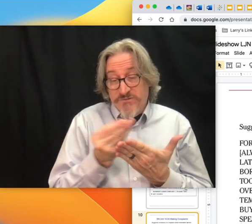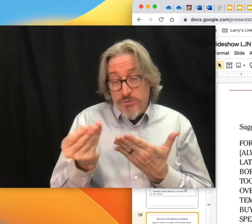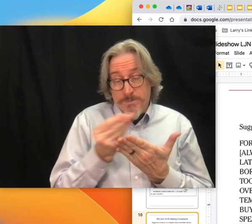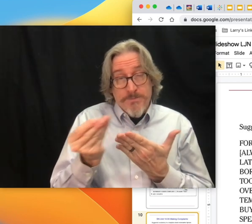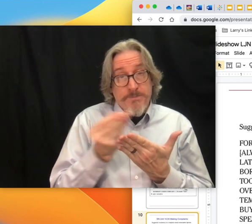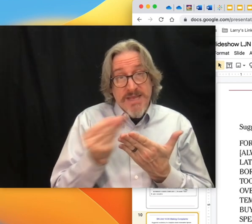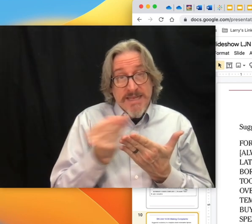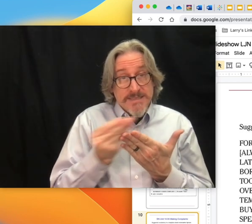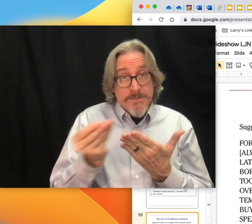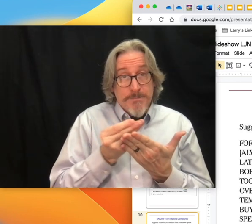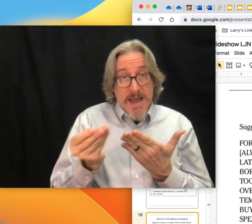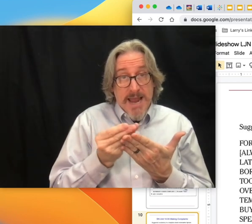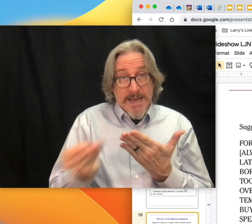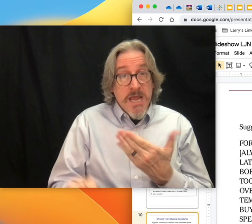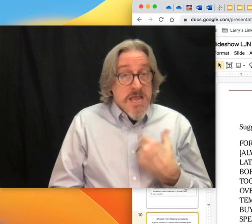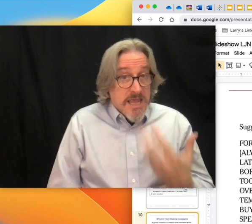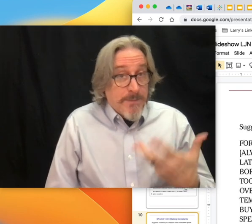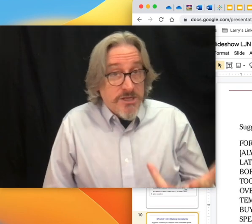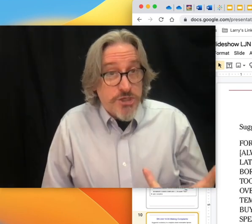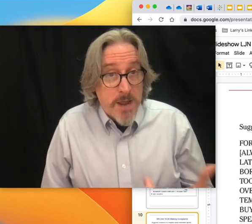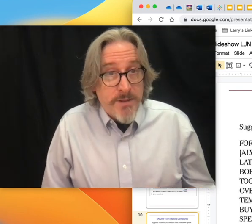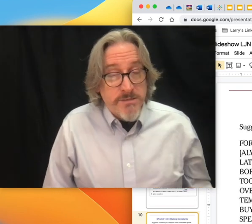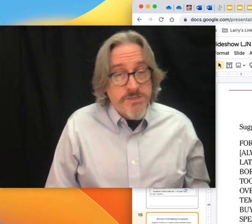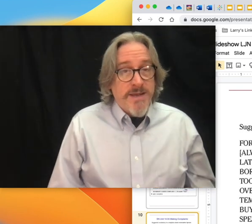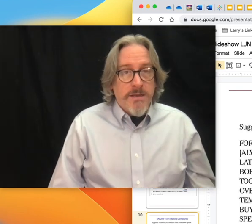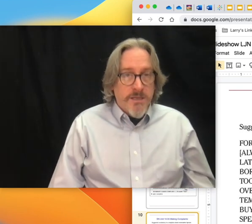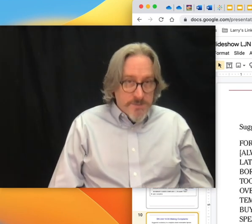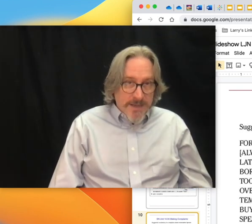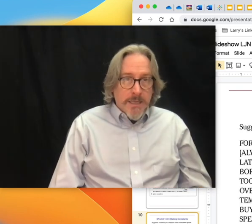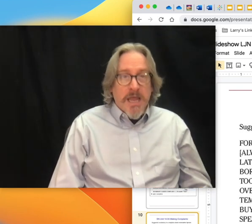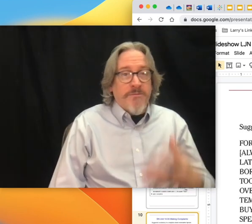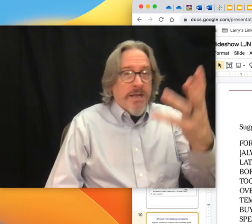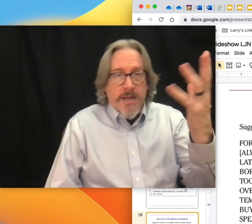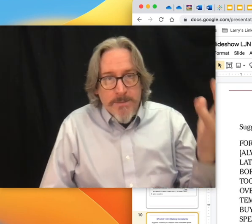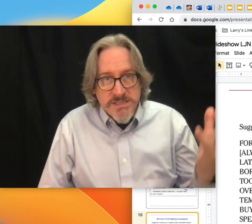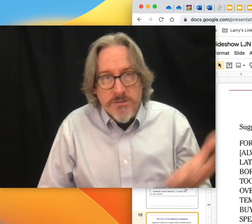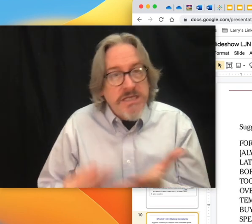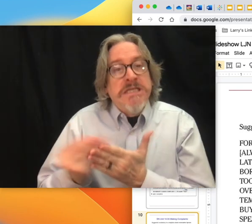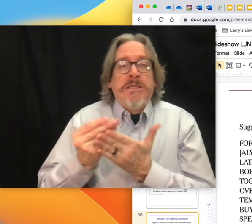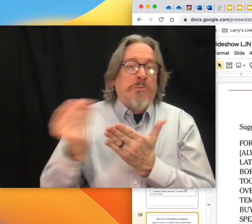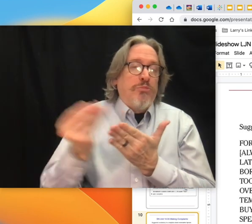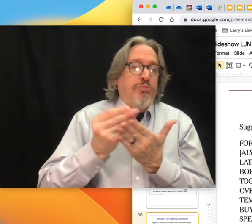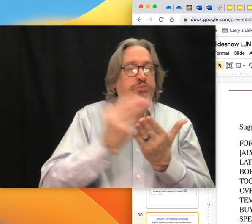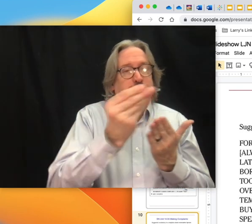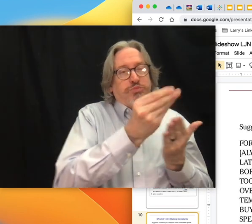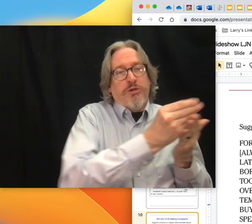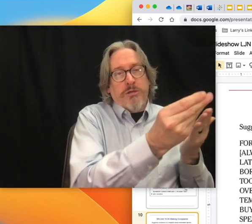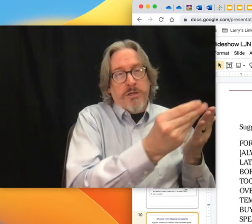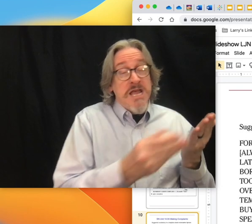Buy. If you repeat buy, it means shopping. Spending a lot of money on Amazon, right?